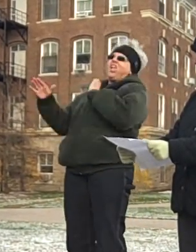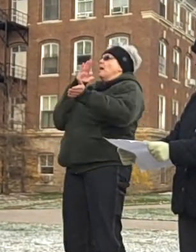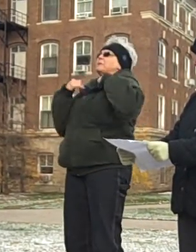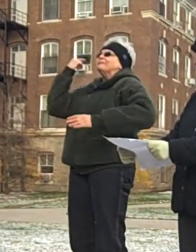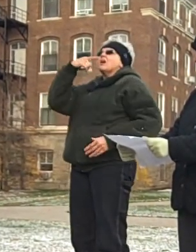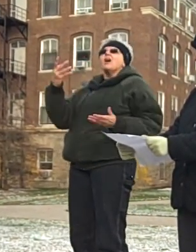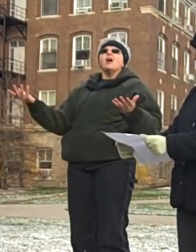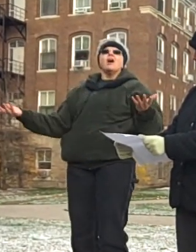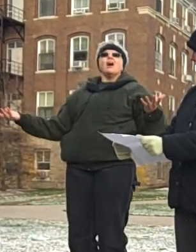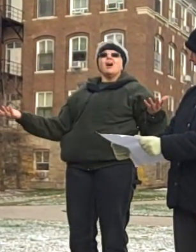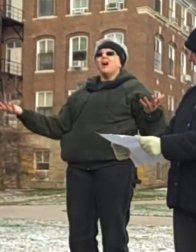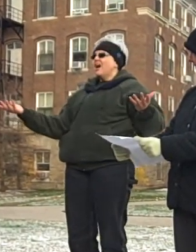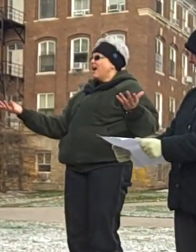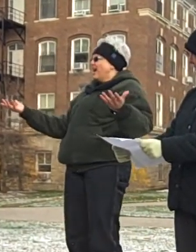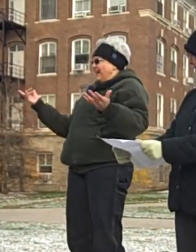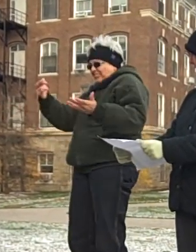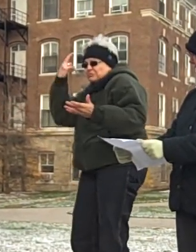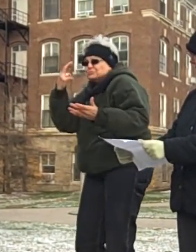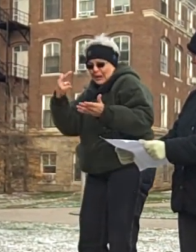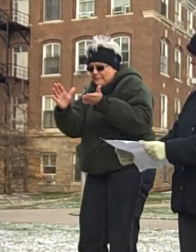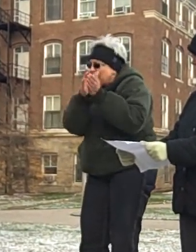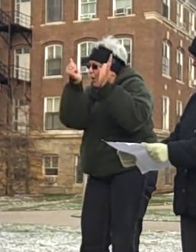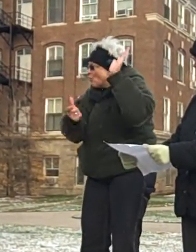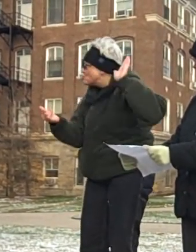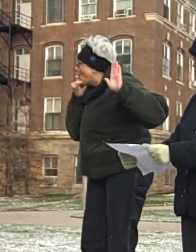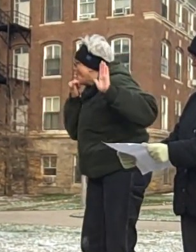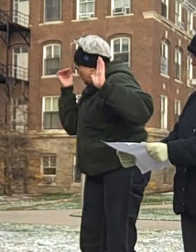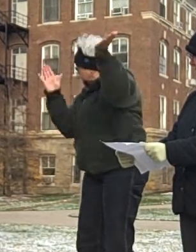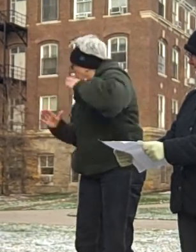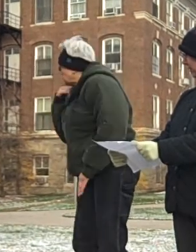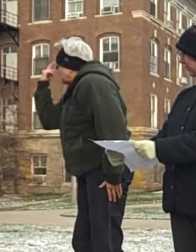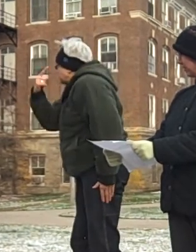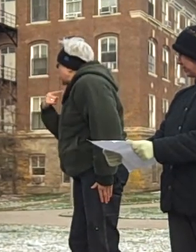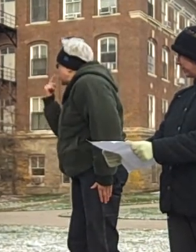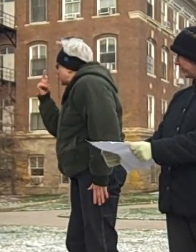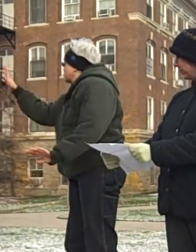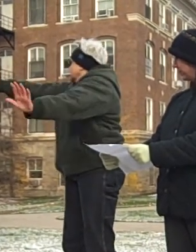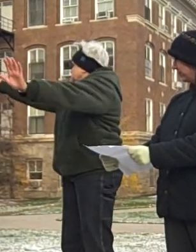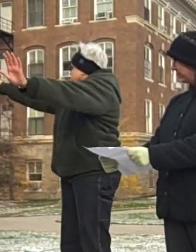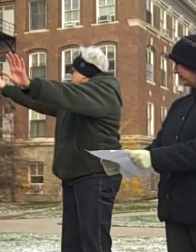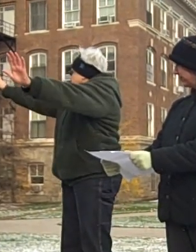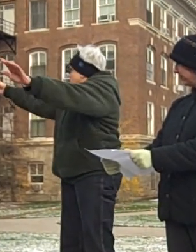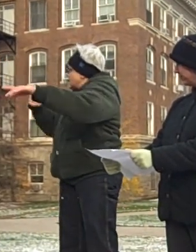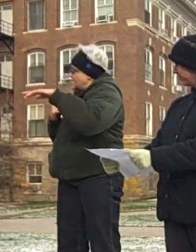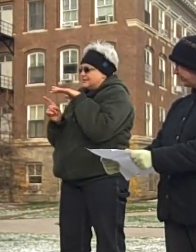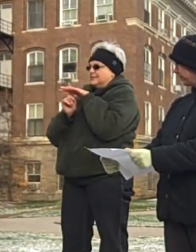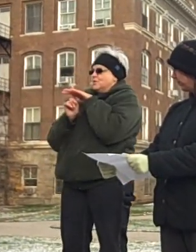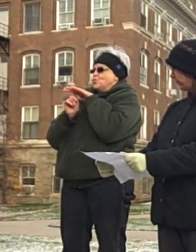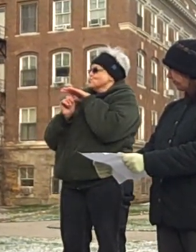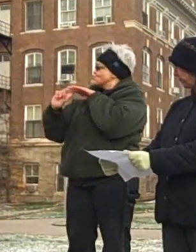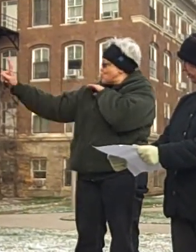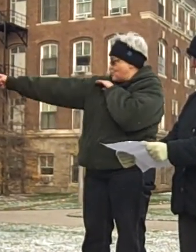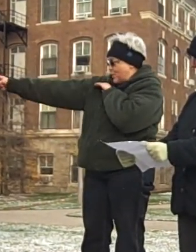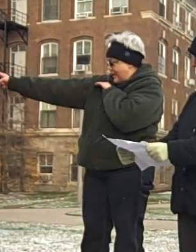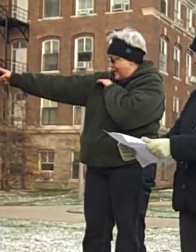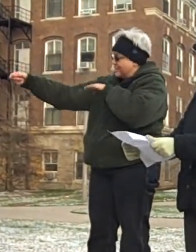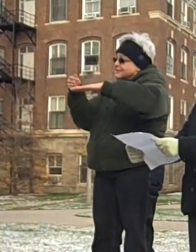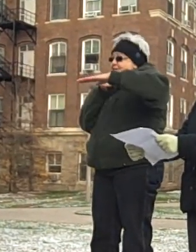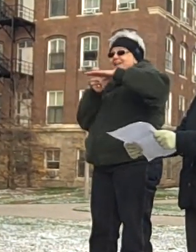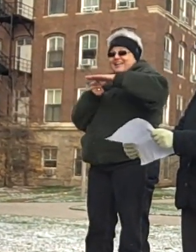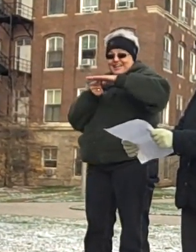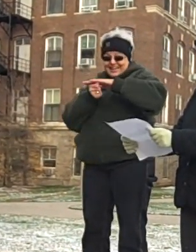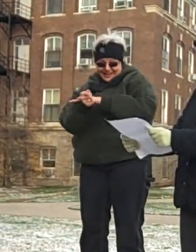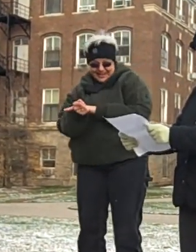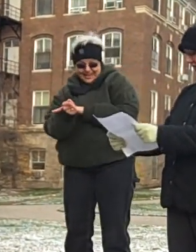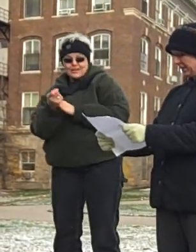face. She was slapping me in the face because my paper was wrong. And I deserved being slapped in the face?